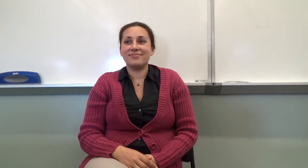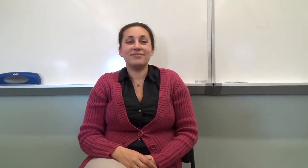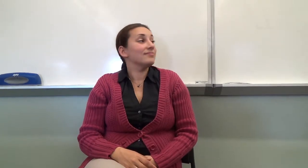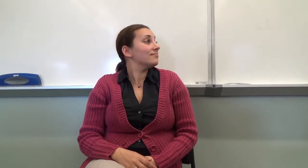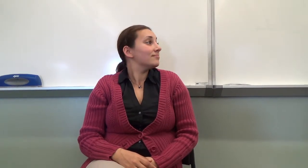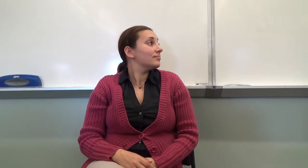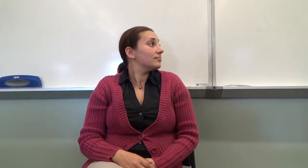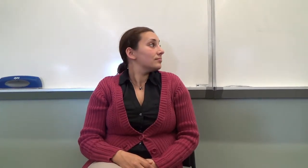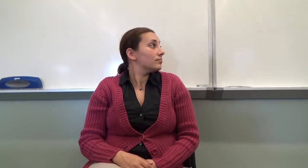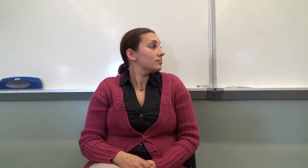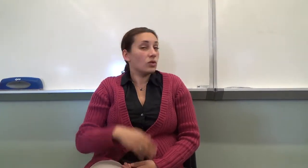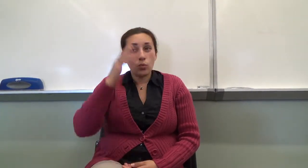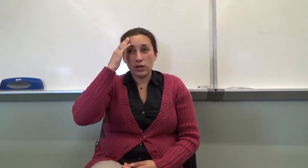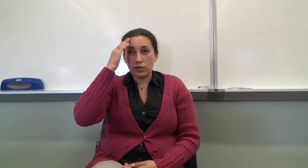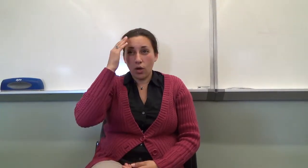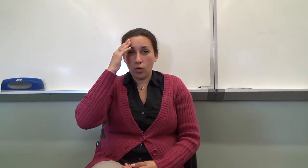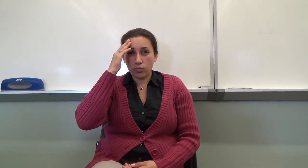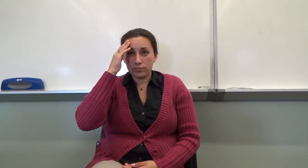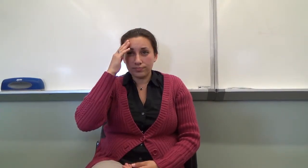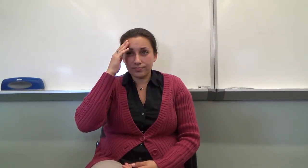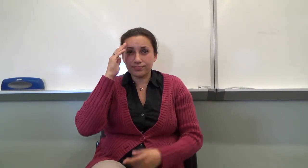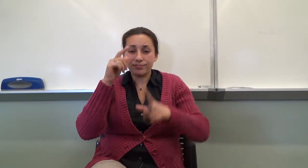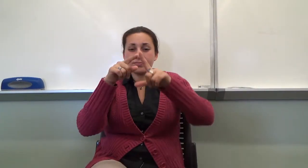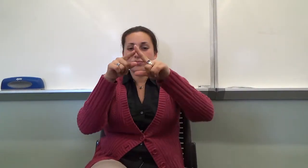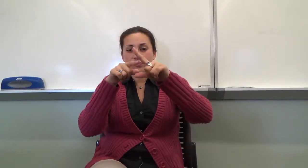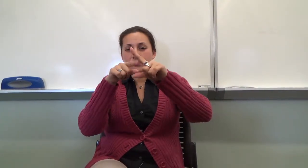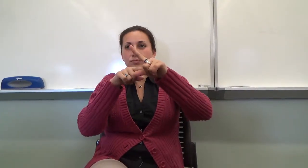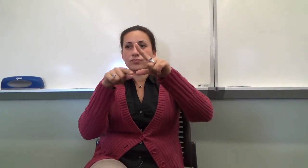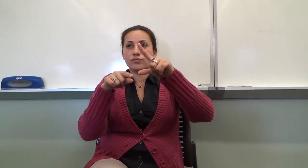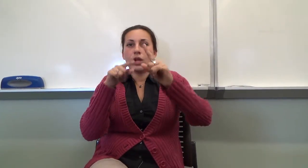so we know that's acute. We don't know exactly how much it is.